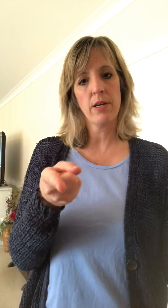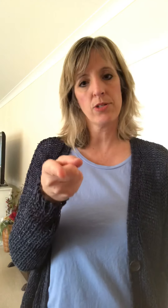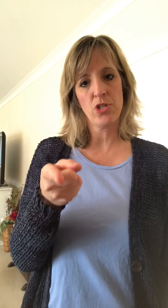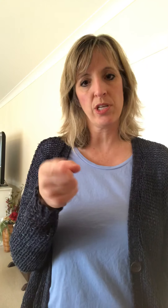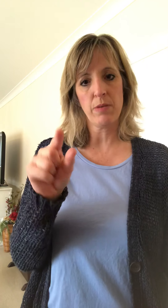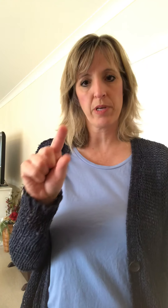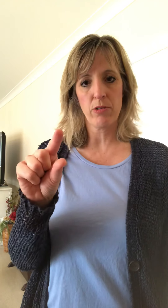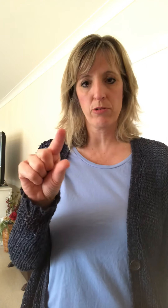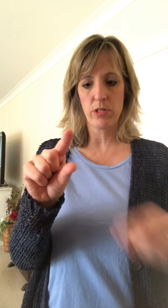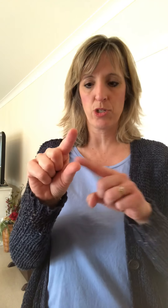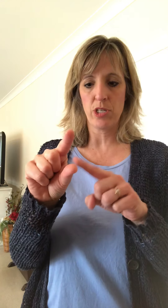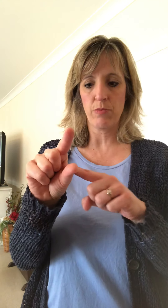here's G, but you use the G with